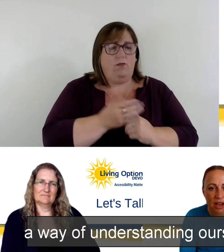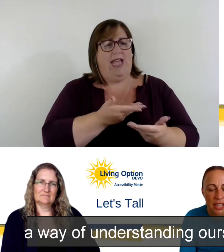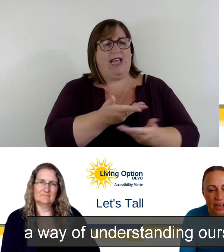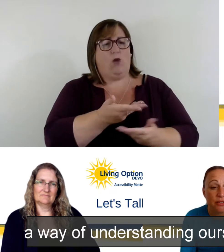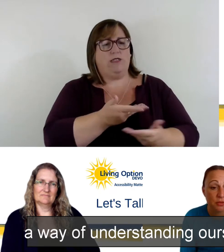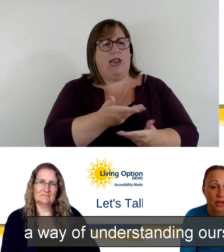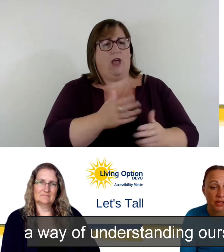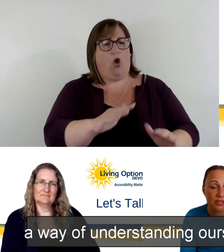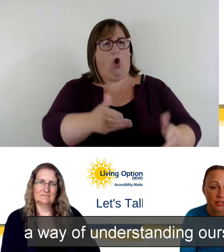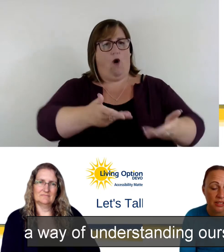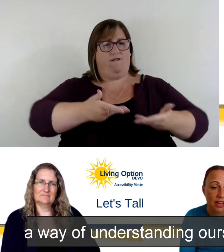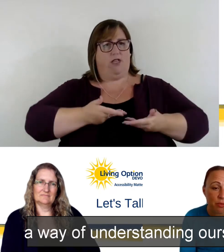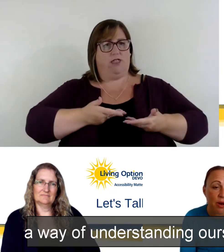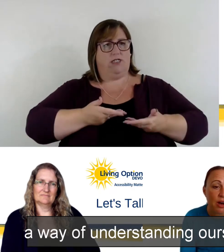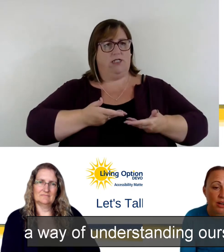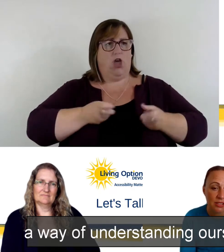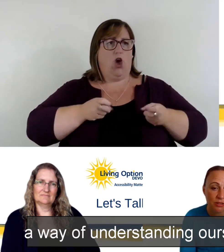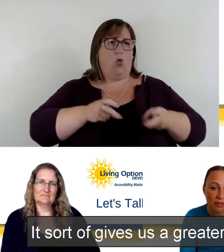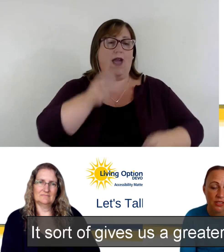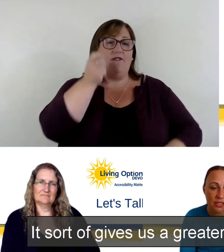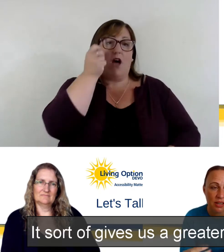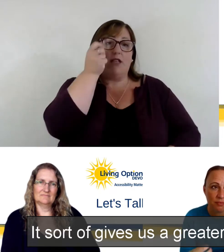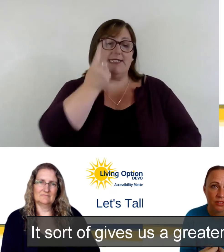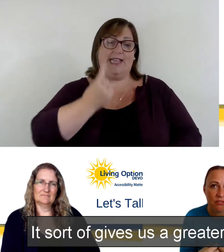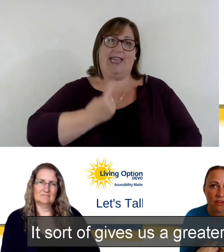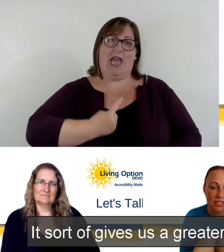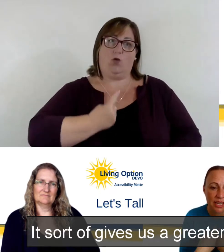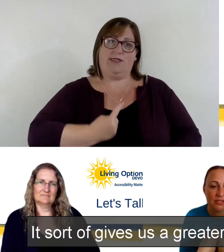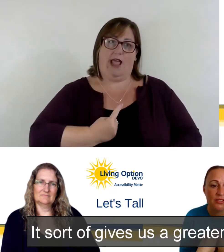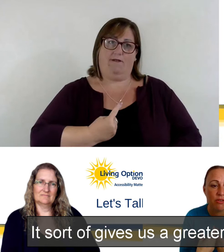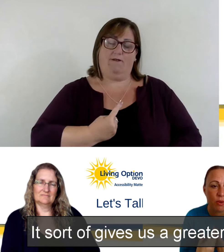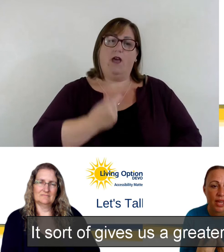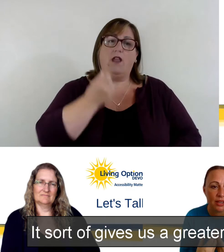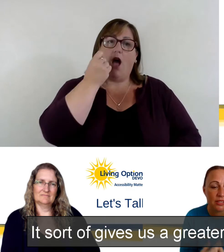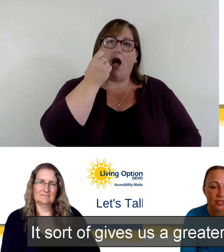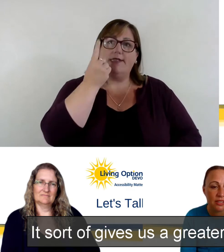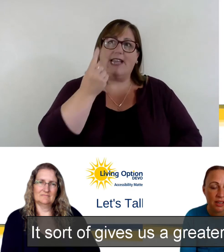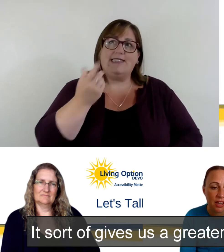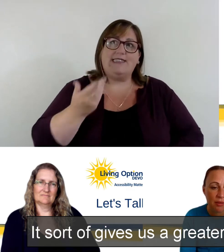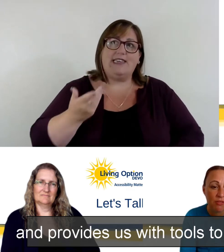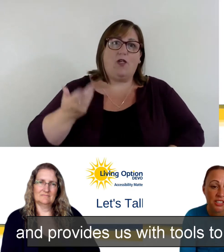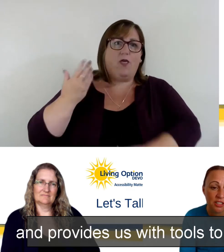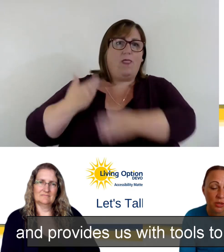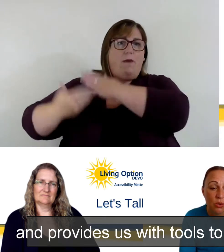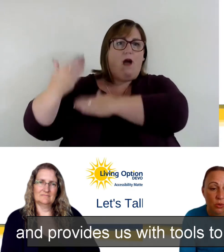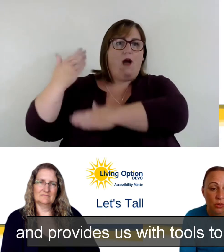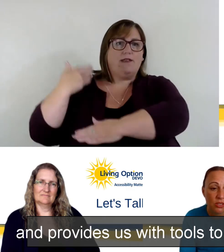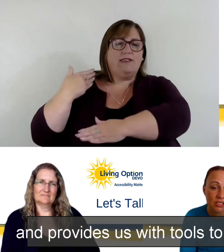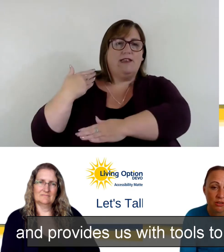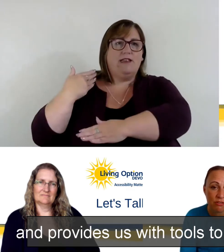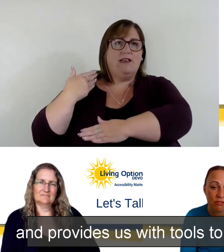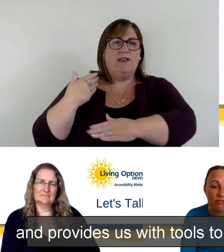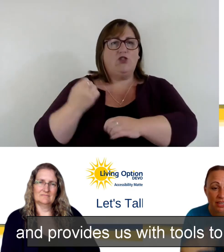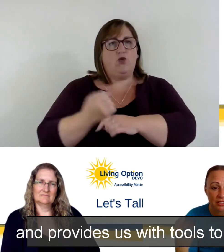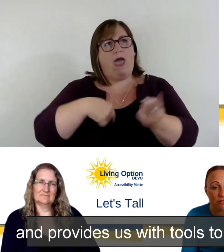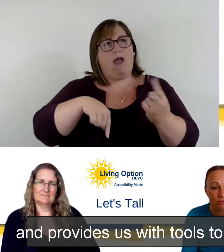understanding ourselves as well as our past. It sort of gives us a greater sense of self-awareness and provides us with tools